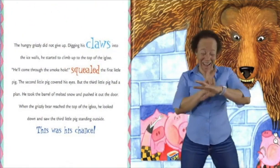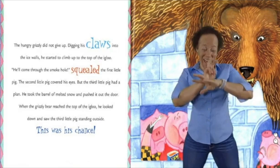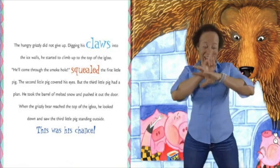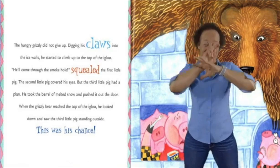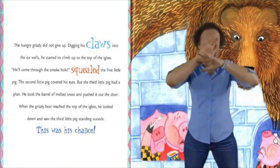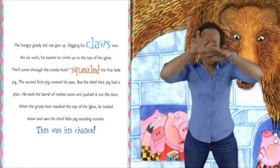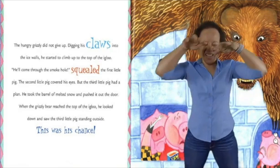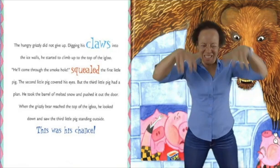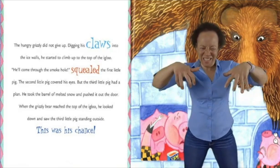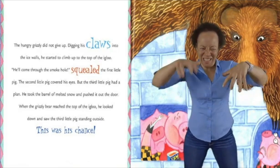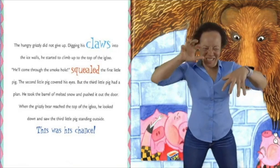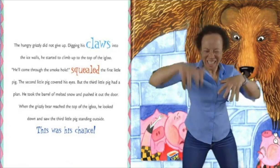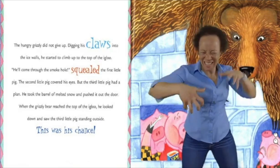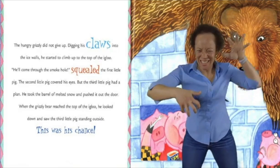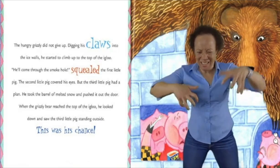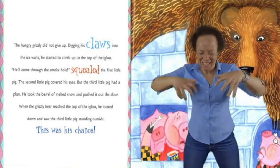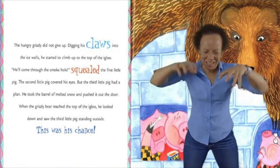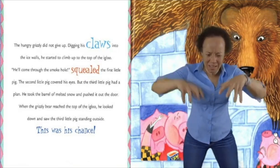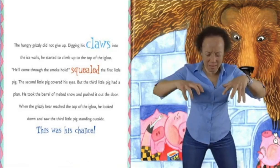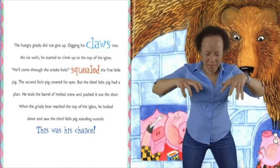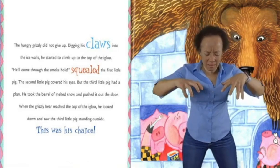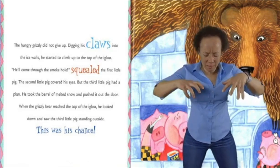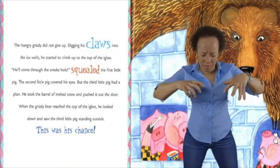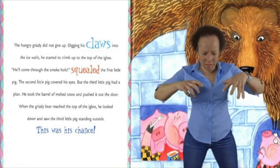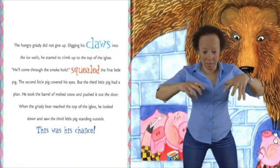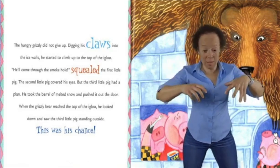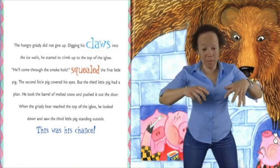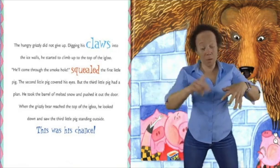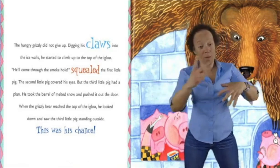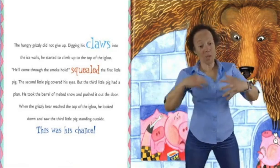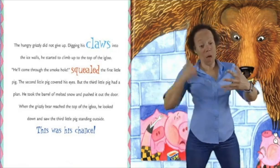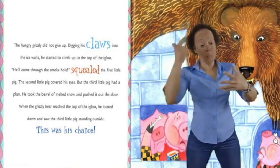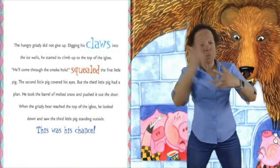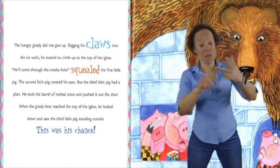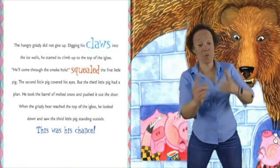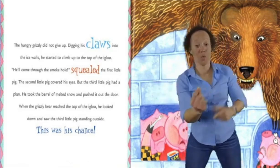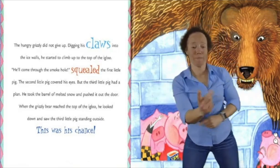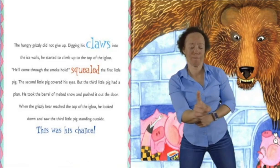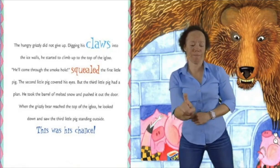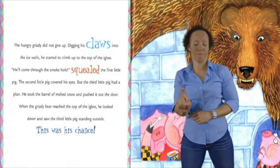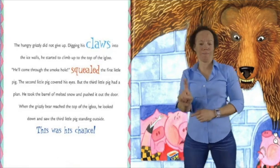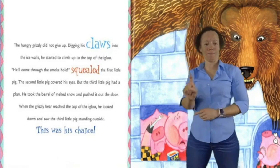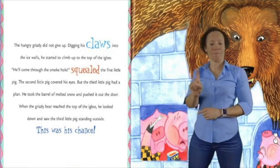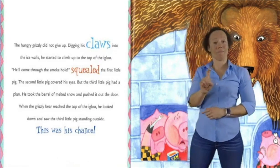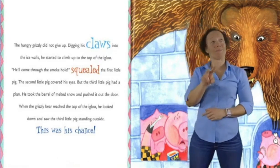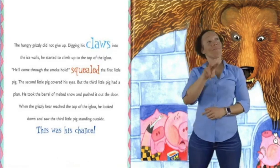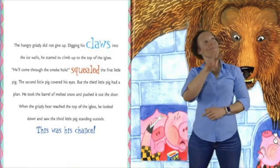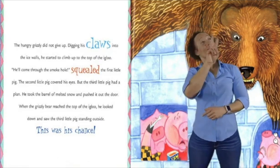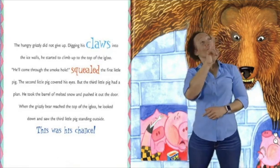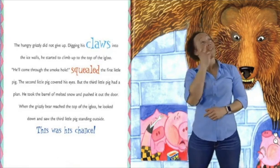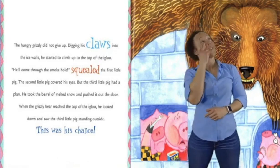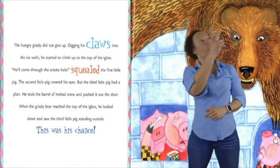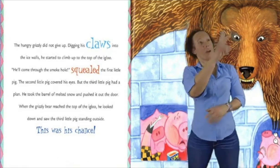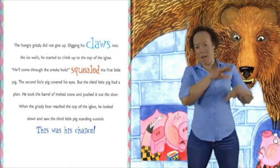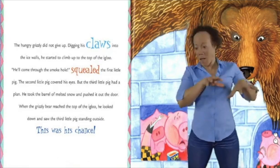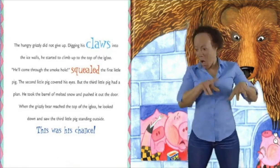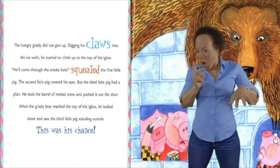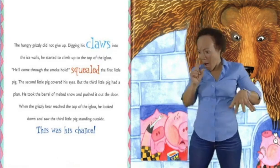top of the igloo. "He'll come through the smoke hole," squealed the first little pig. The second little pig covered his eyes. But the third little pig